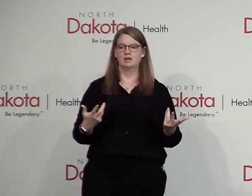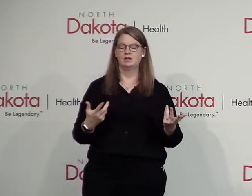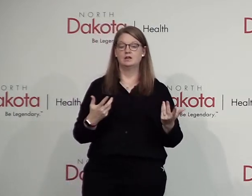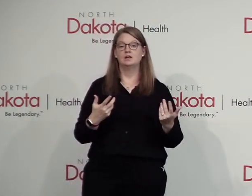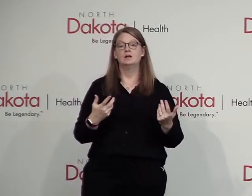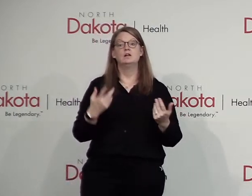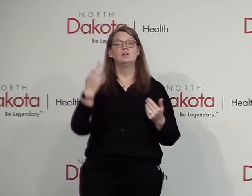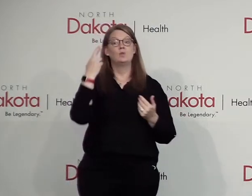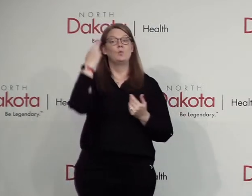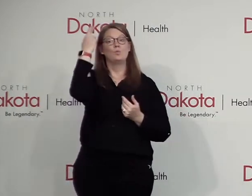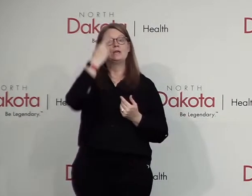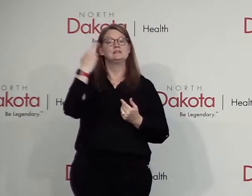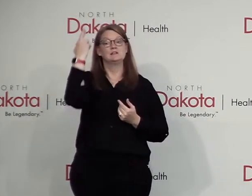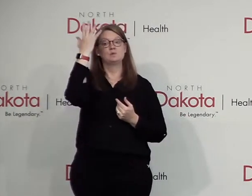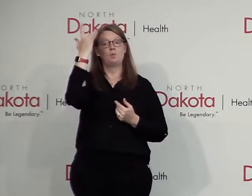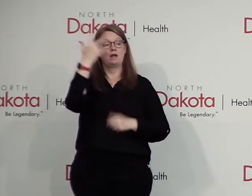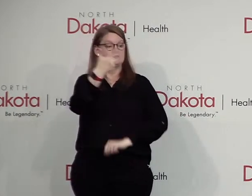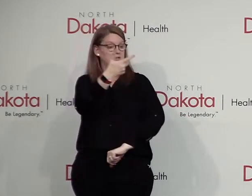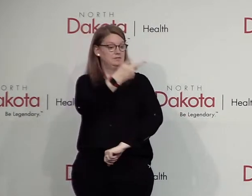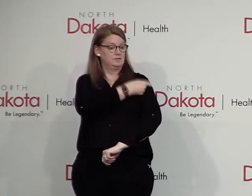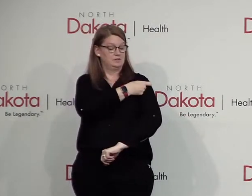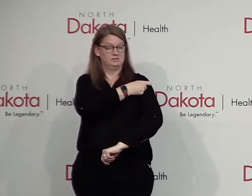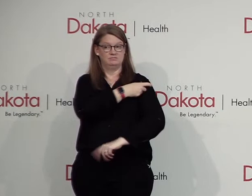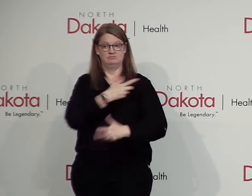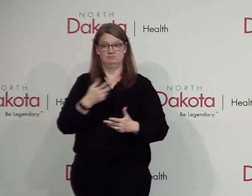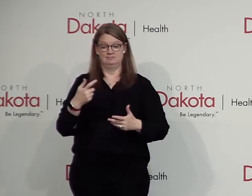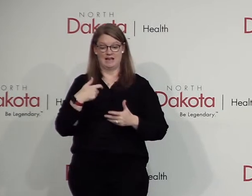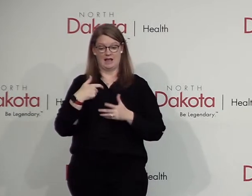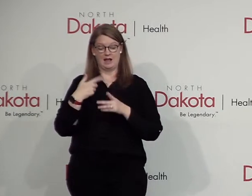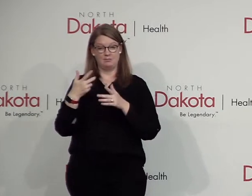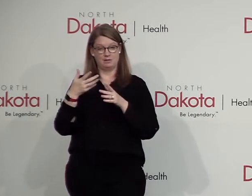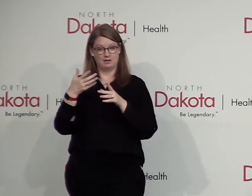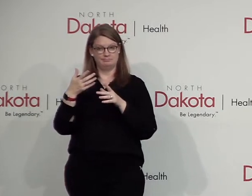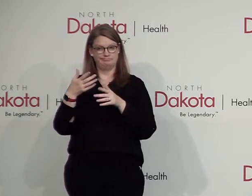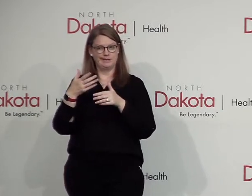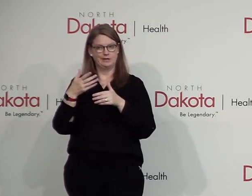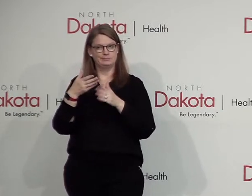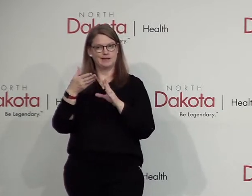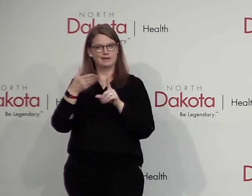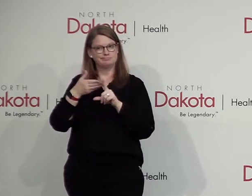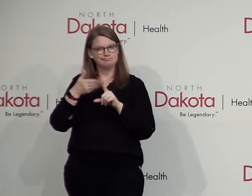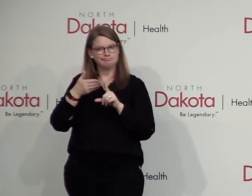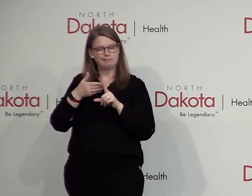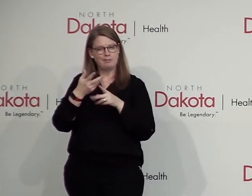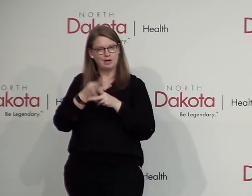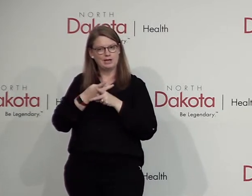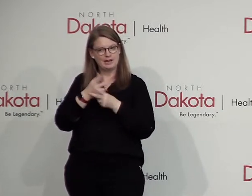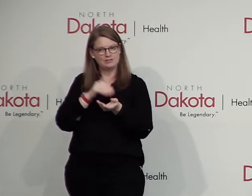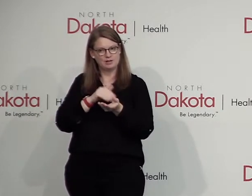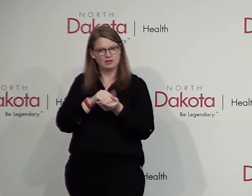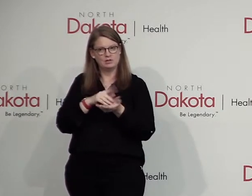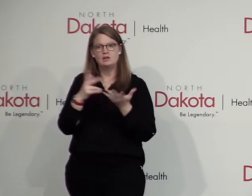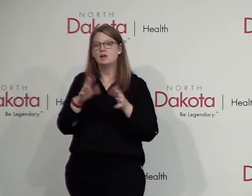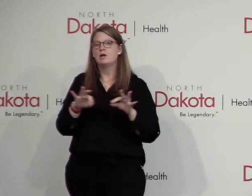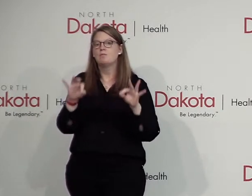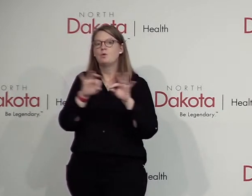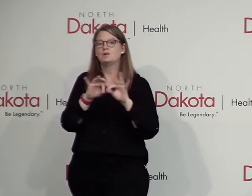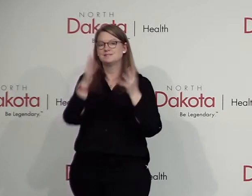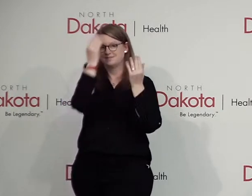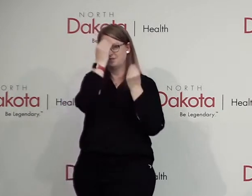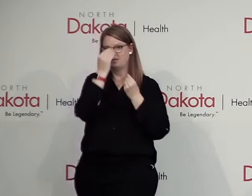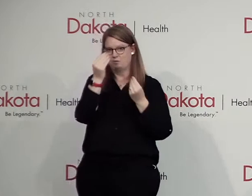should get a flu shot. And as a practicing primary care doctor, I want to give you some additional important information and include some